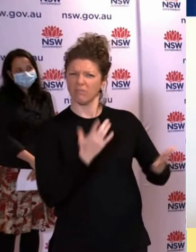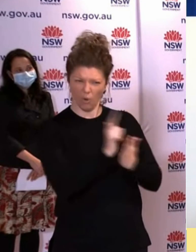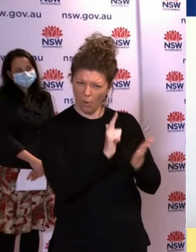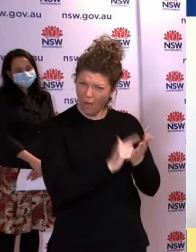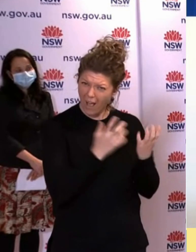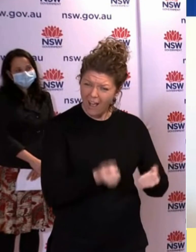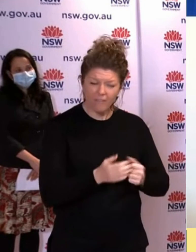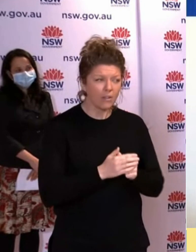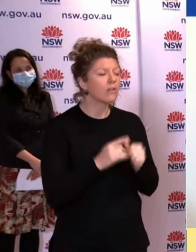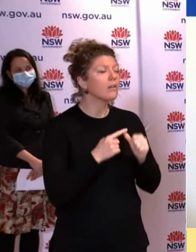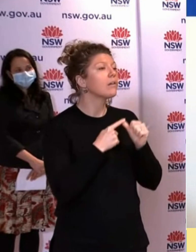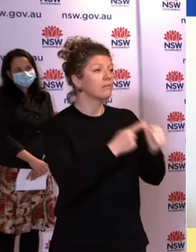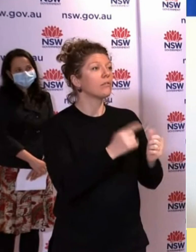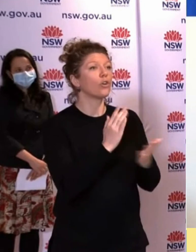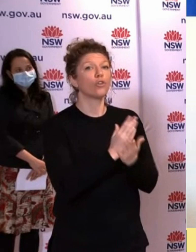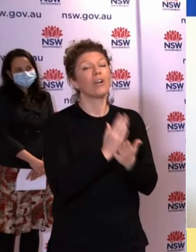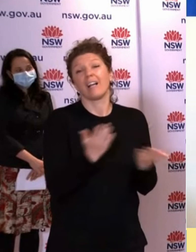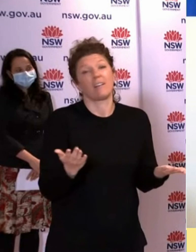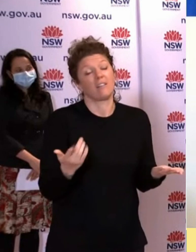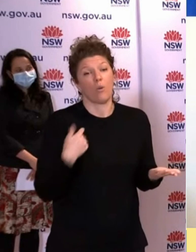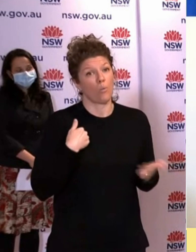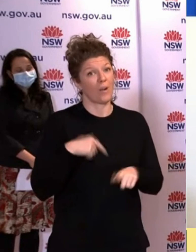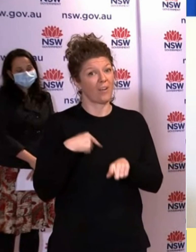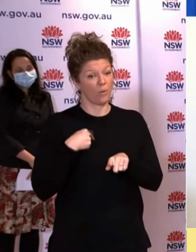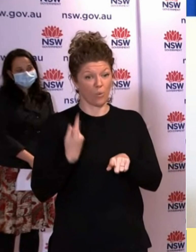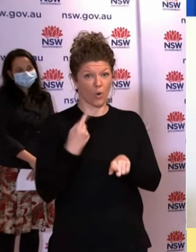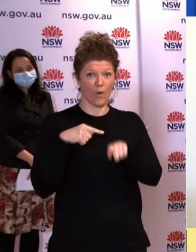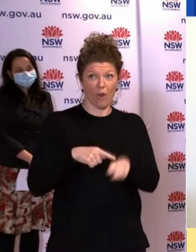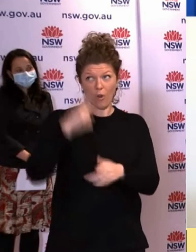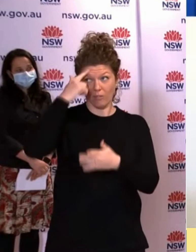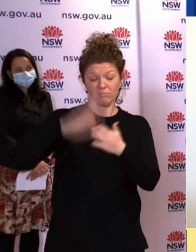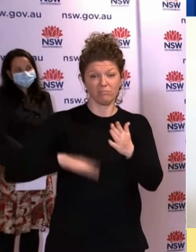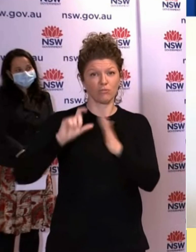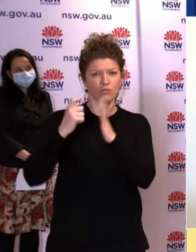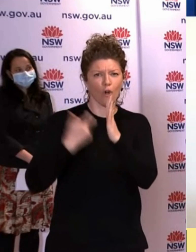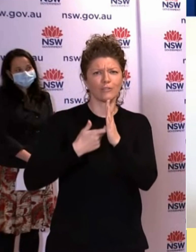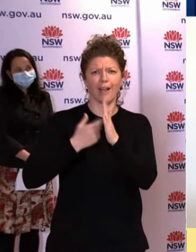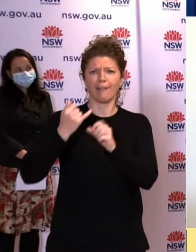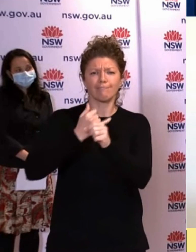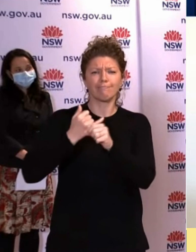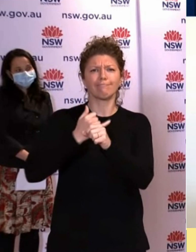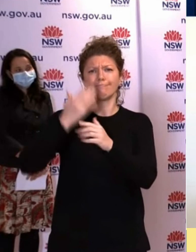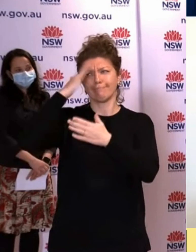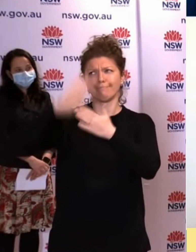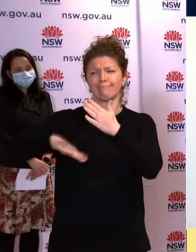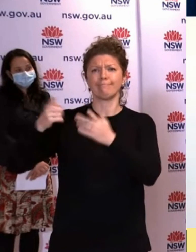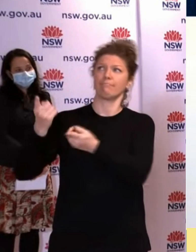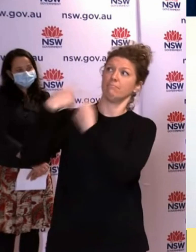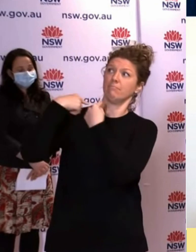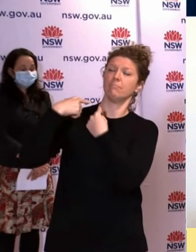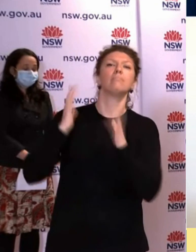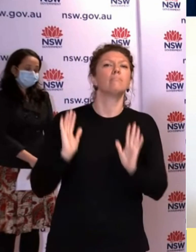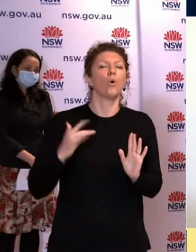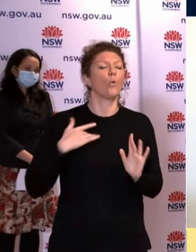I think that's a case for the advice from the expert committees that advise the government. And at this point, that hasn't